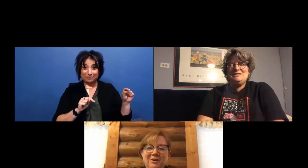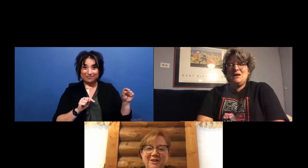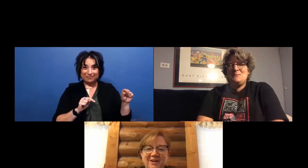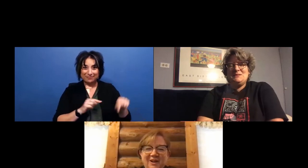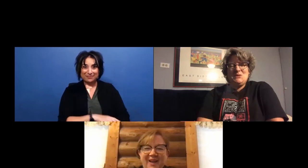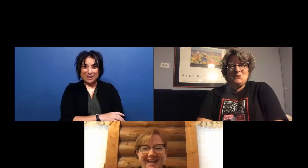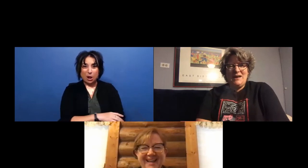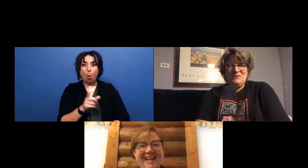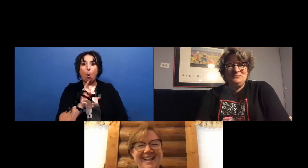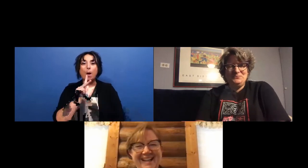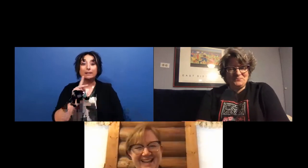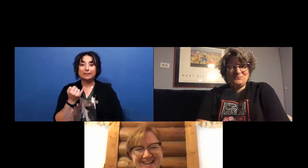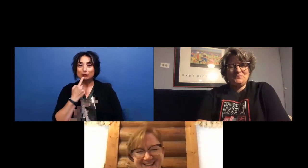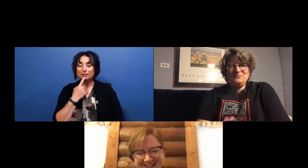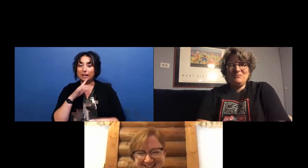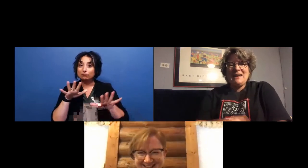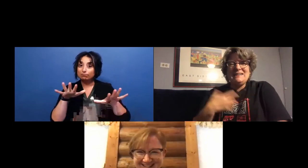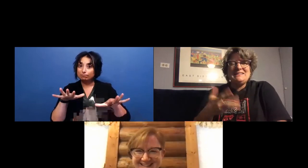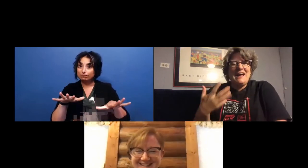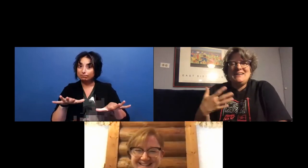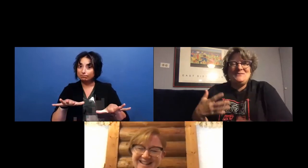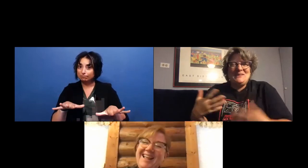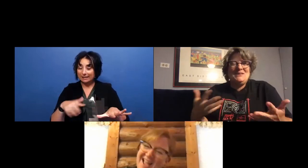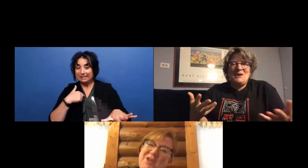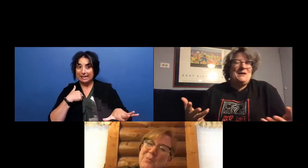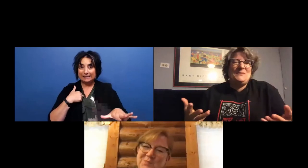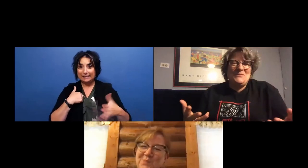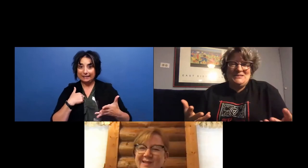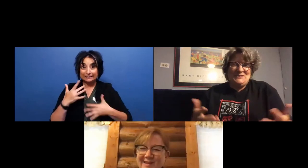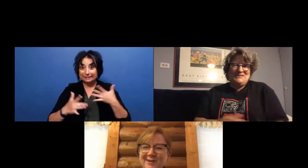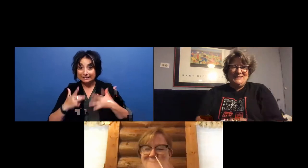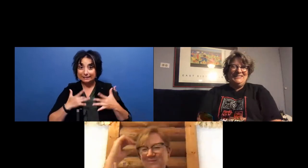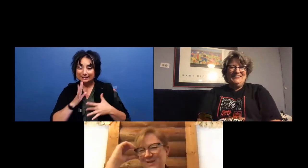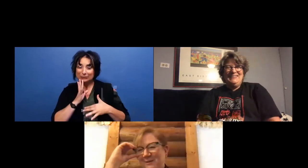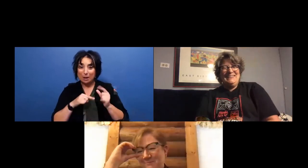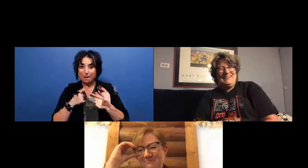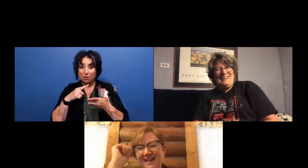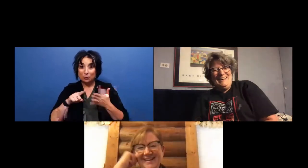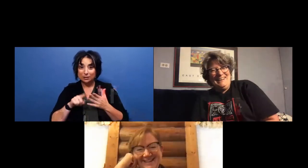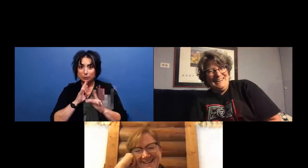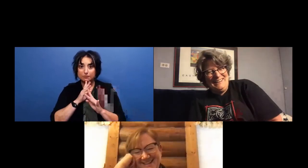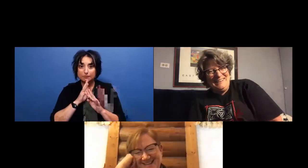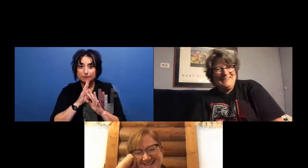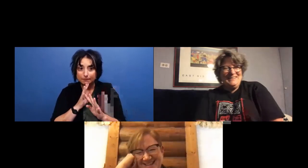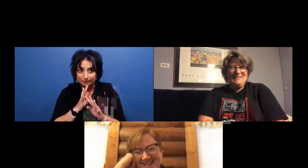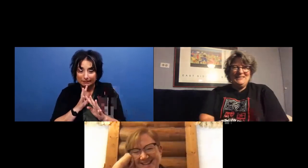down. Telling me to slow down. I get excited when I talk about my research. I know.